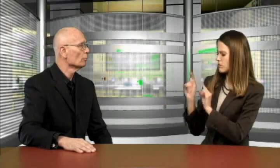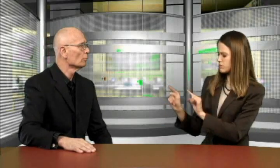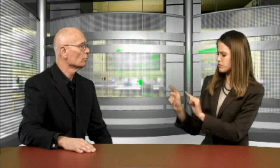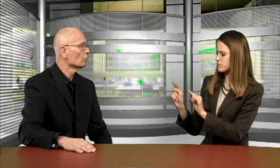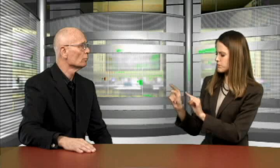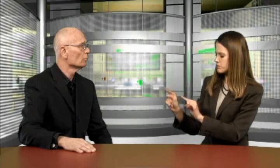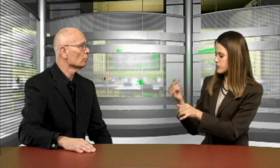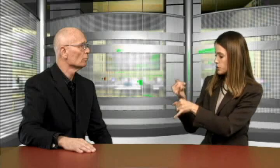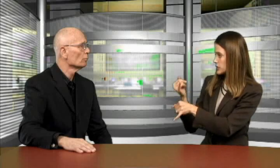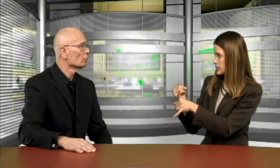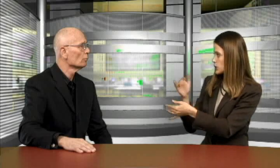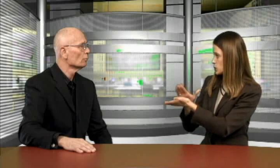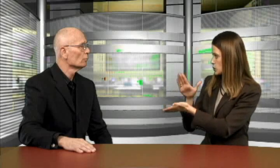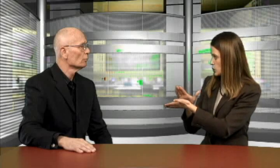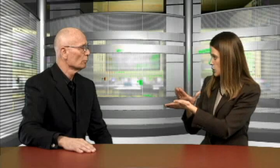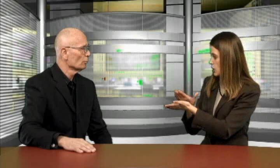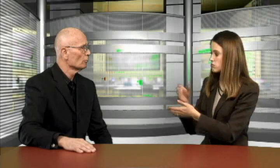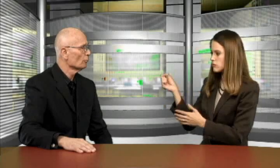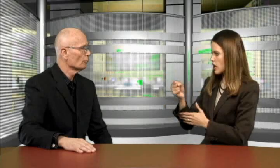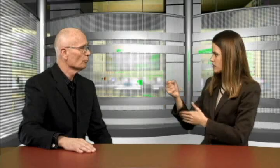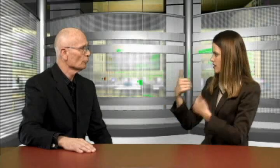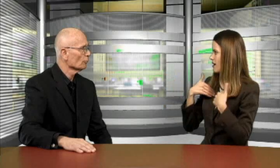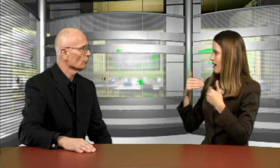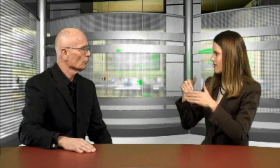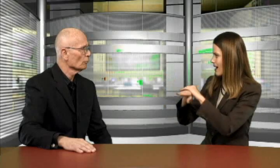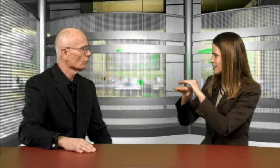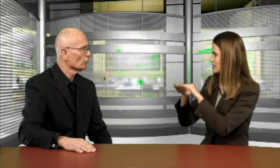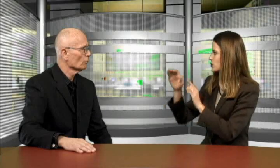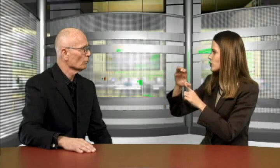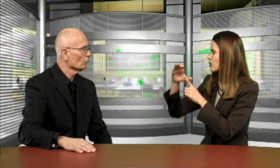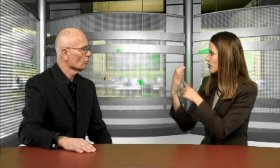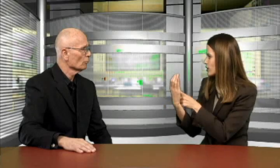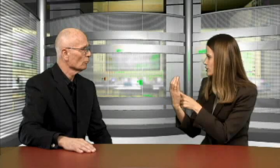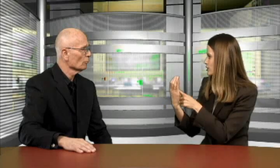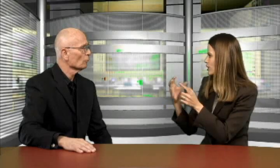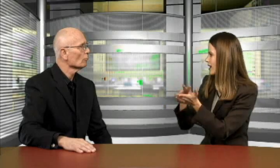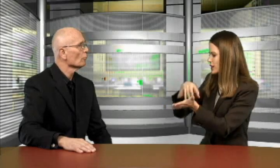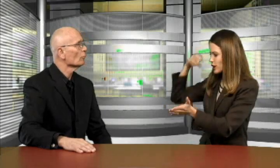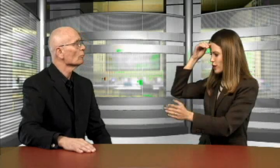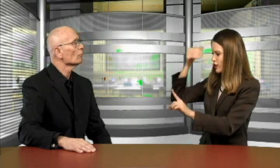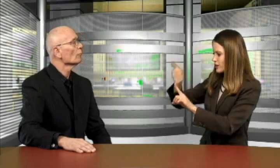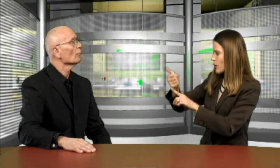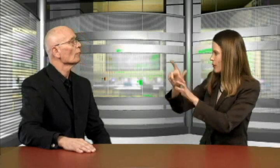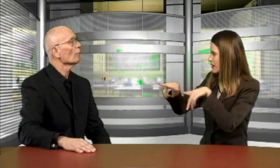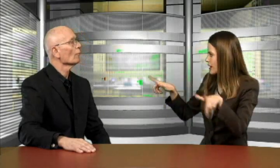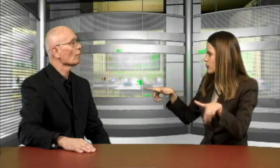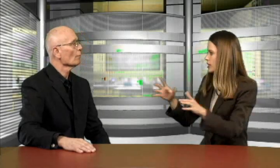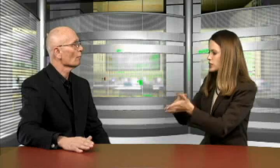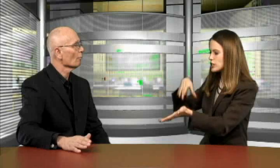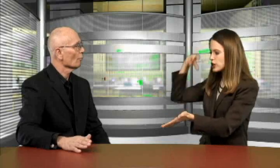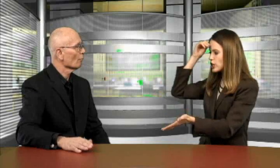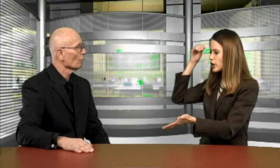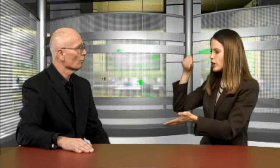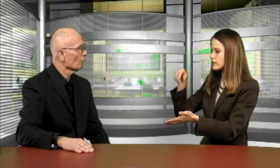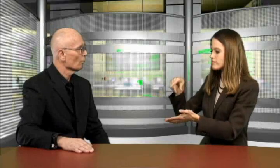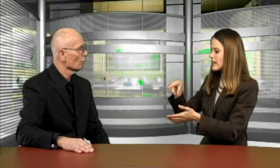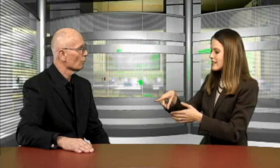When children are very young and start going to a residential school, yes, they're given access to their culture, to learn their own